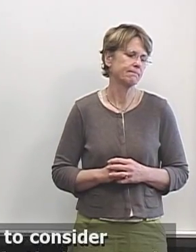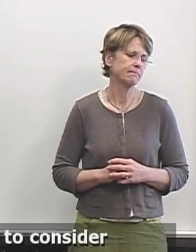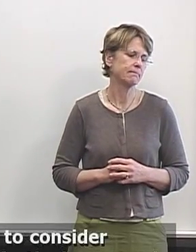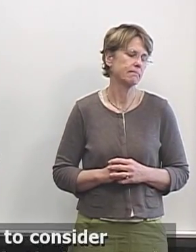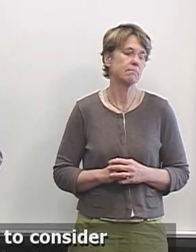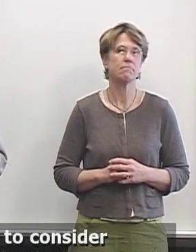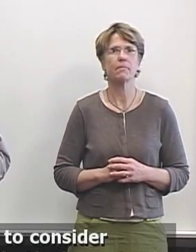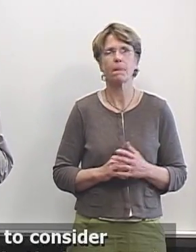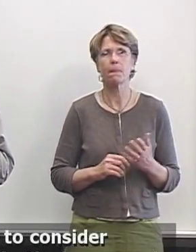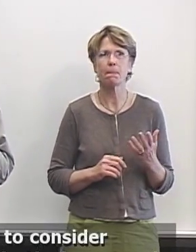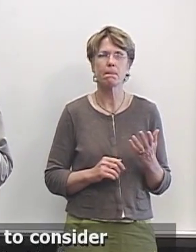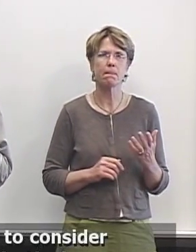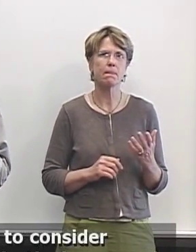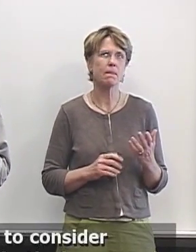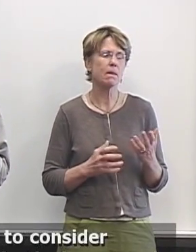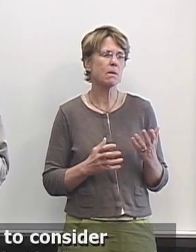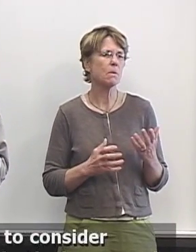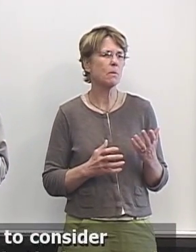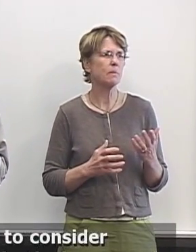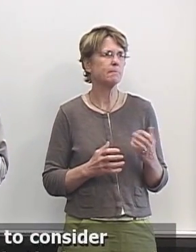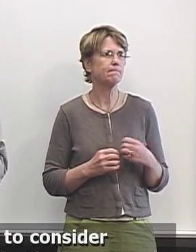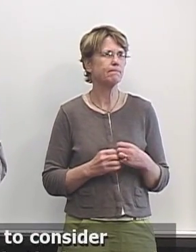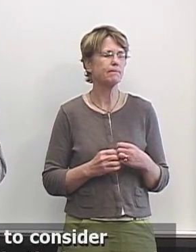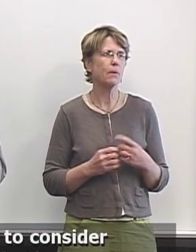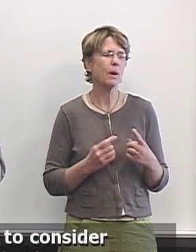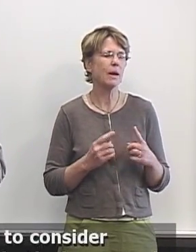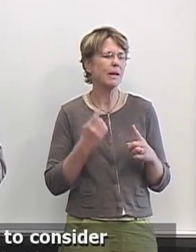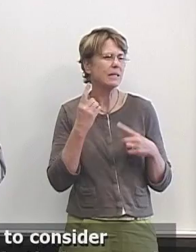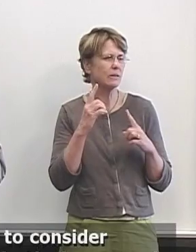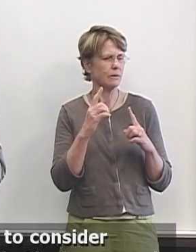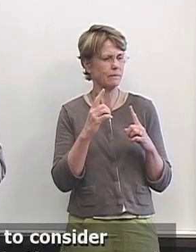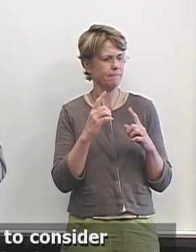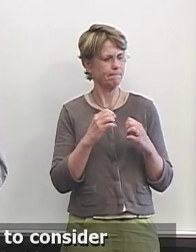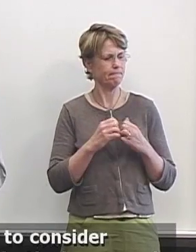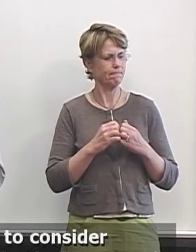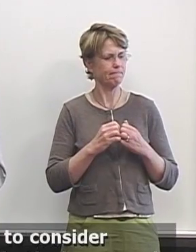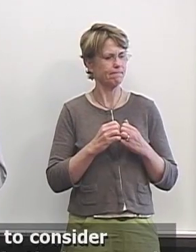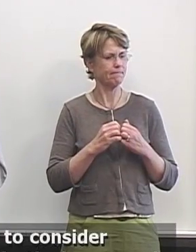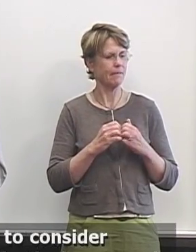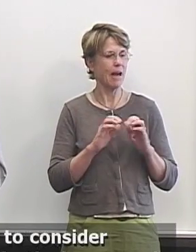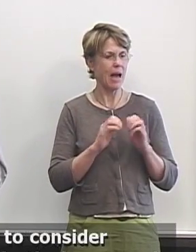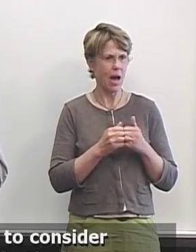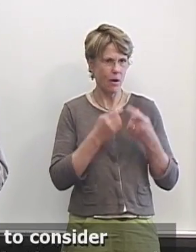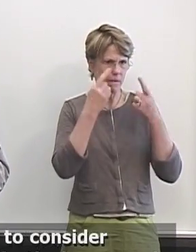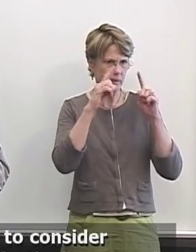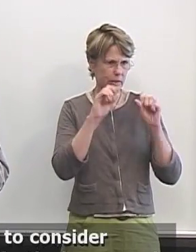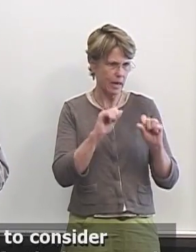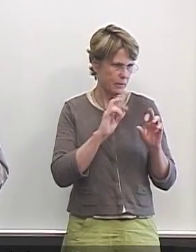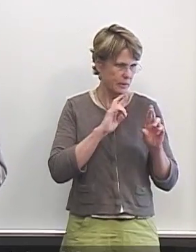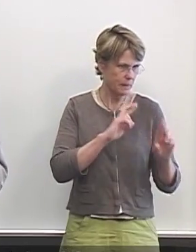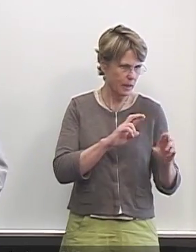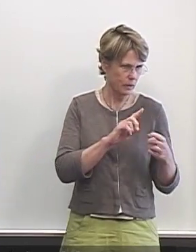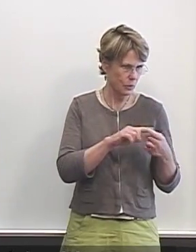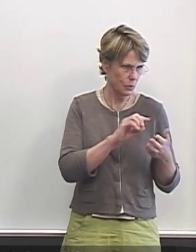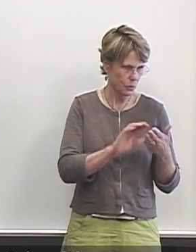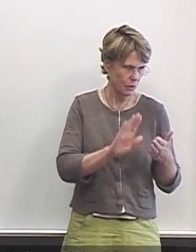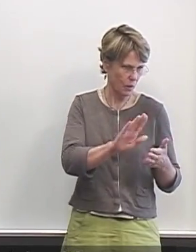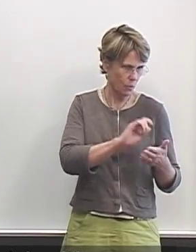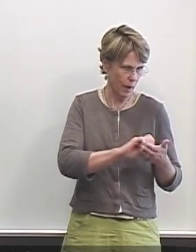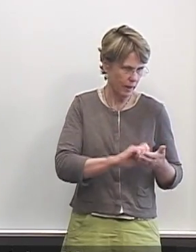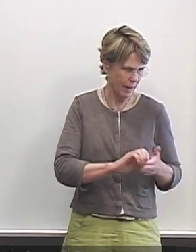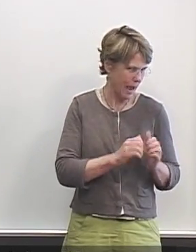We want to consider how we can effectively respond to students'